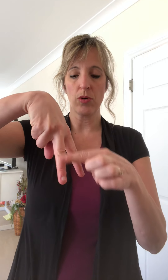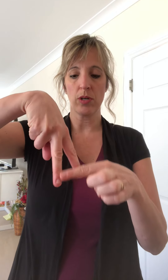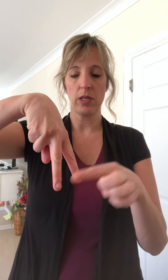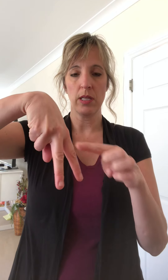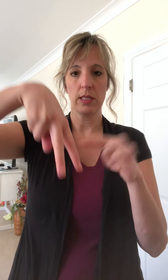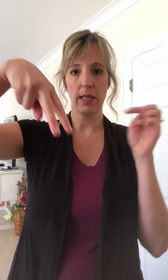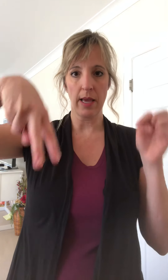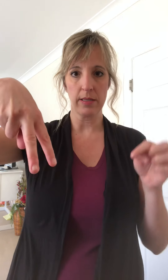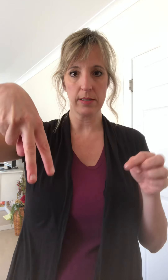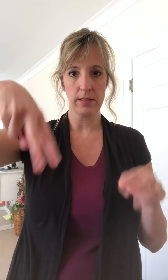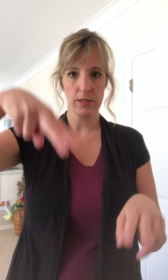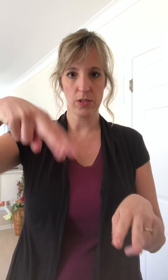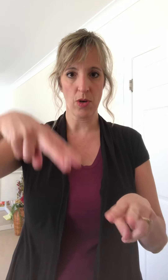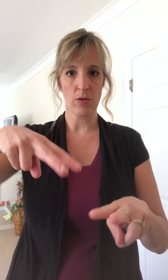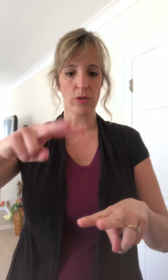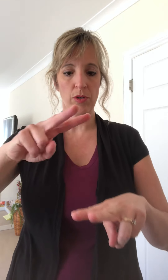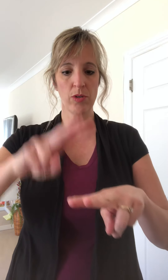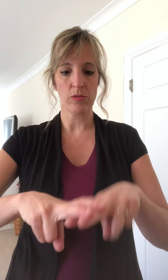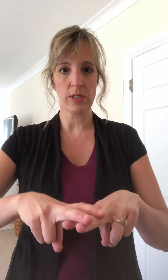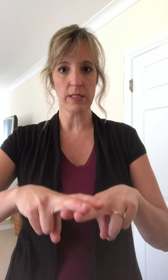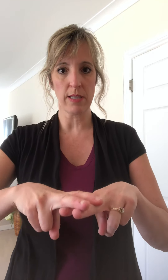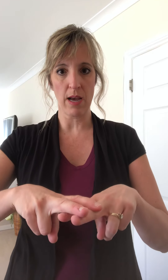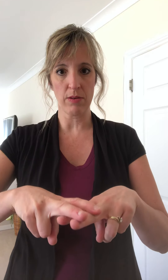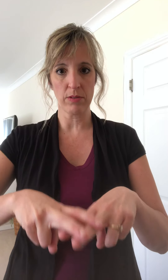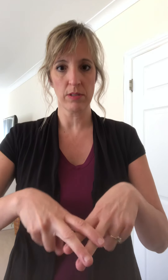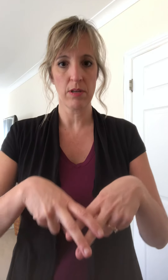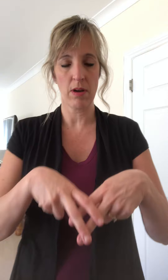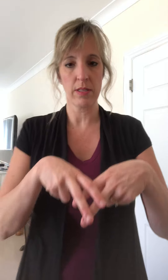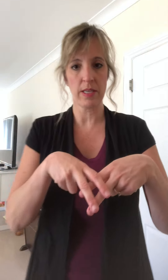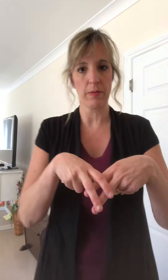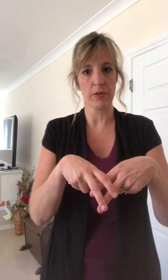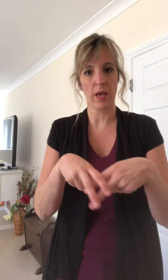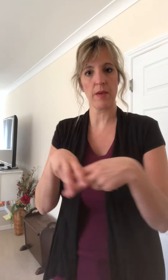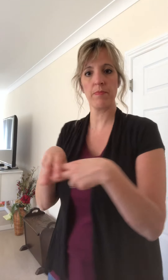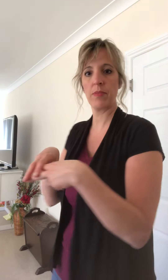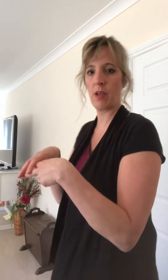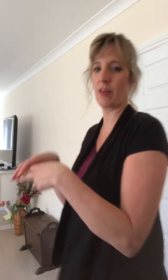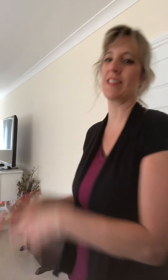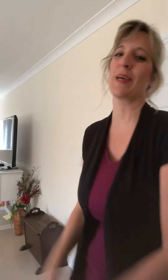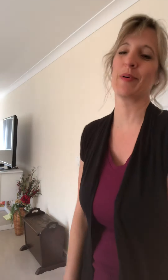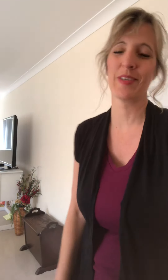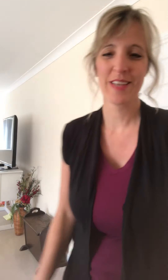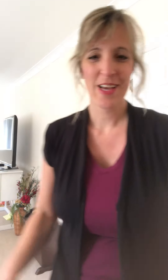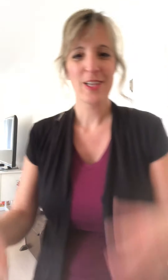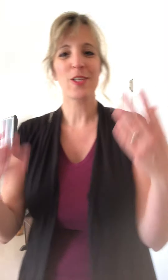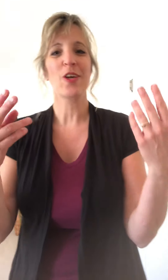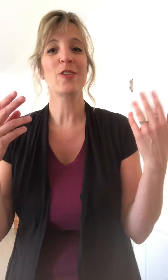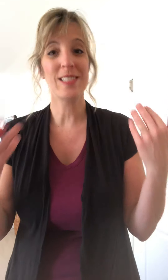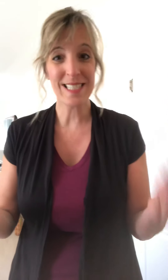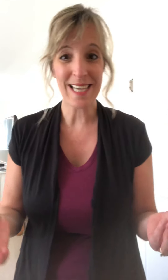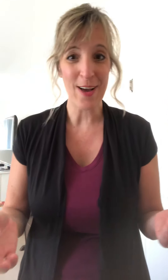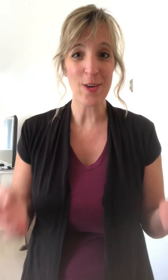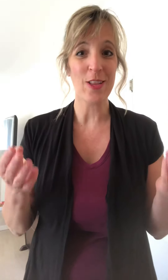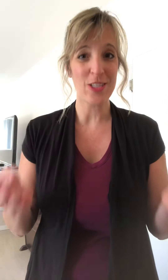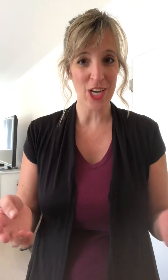your legs. So you sit down on the table, okay? On the table. Sorry, you sit down on the